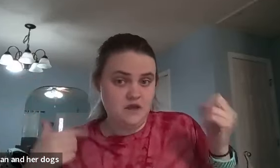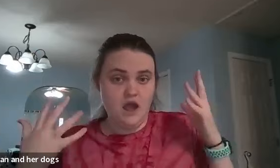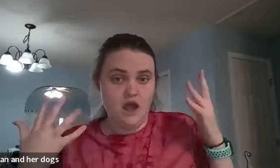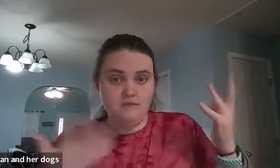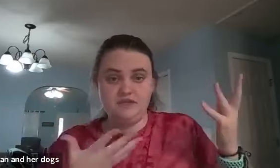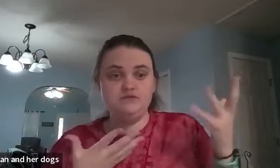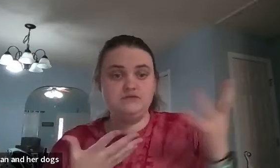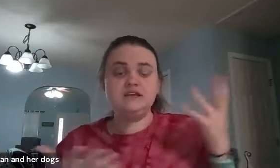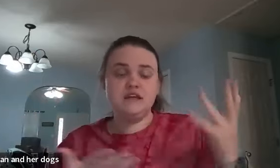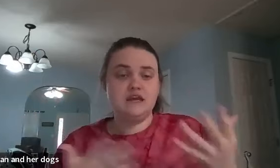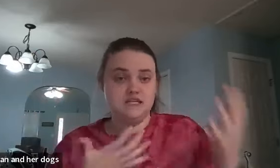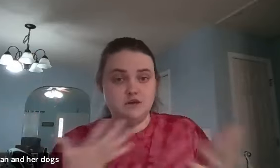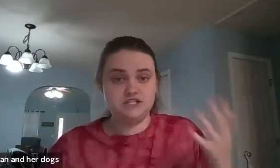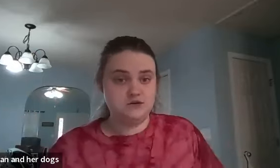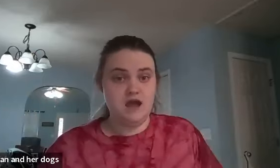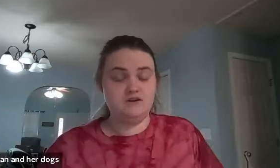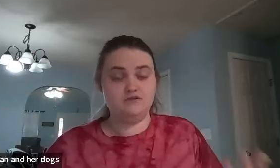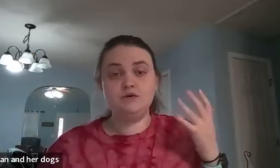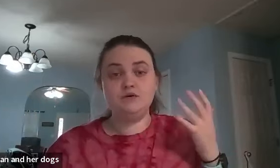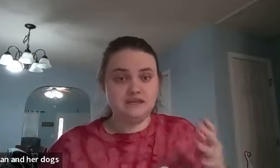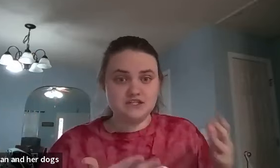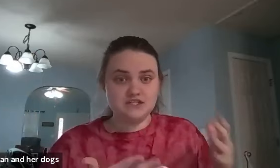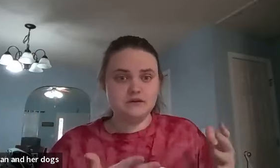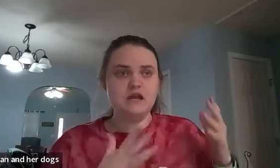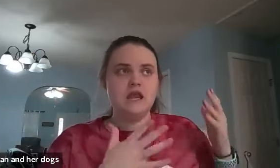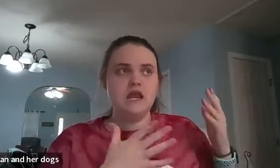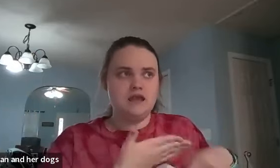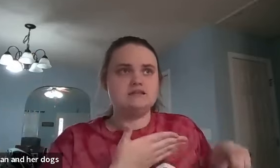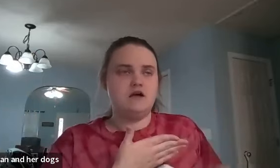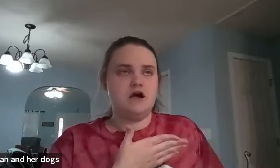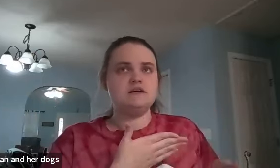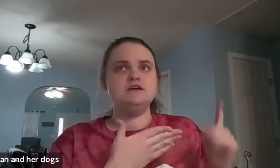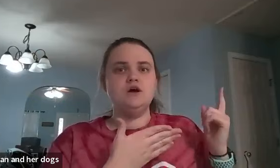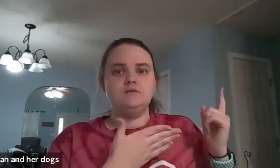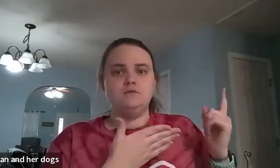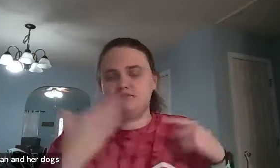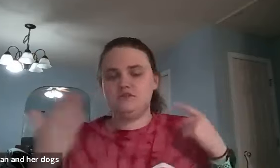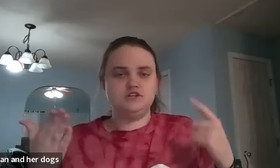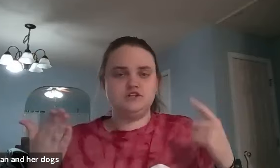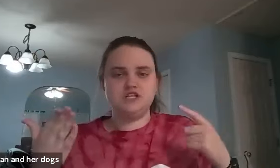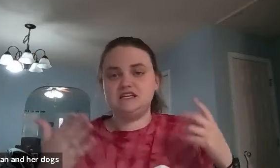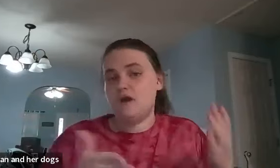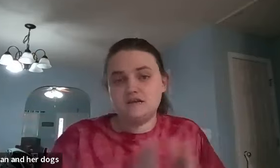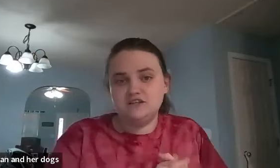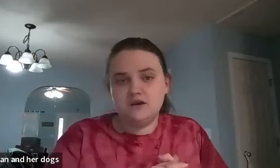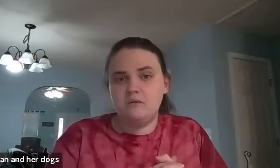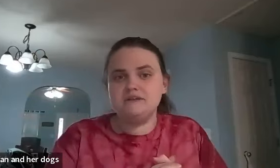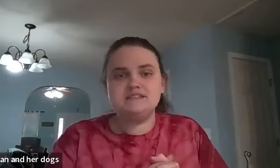I mean, you really can ask any questions you have. And if we don't get to it next class, there's a good chance, like if you ask, you know, what's the sign